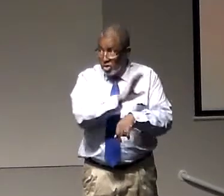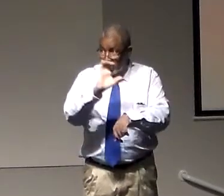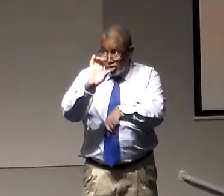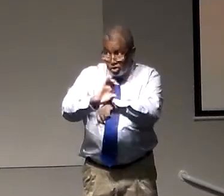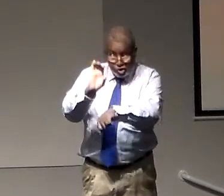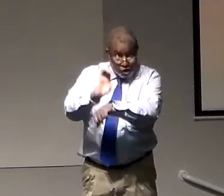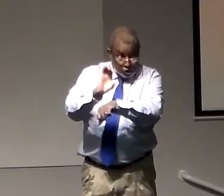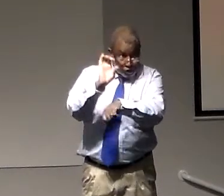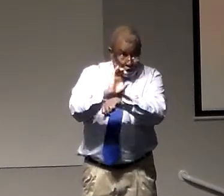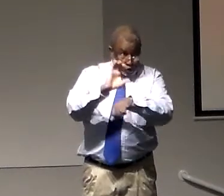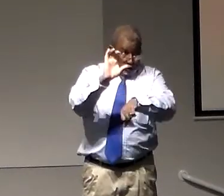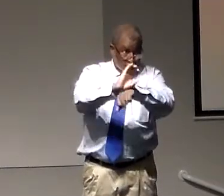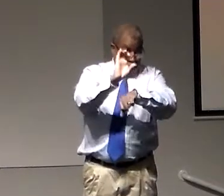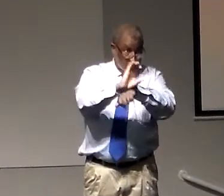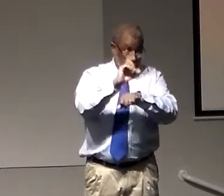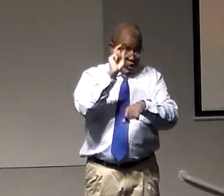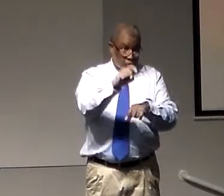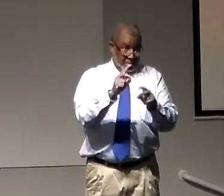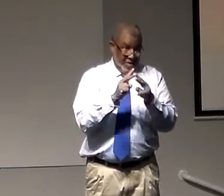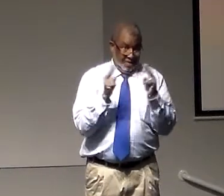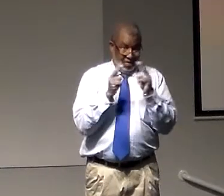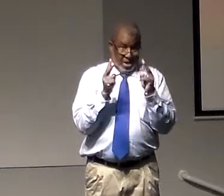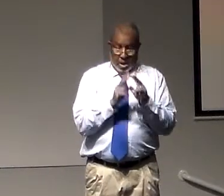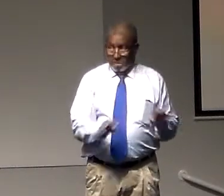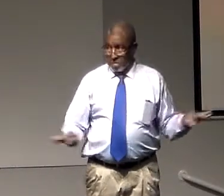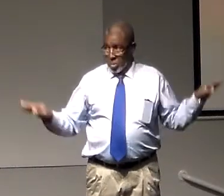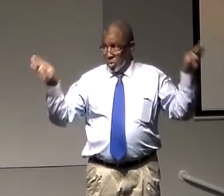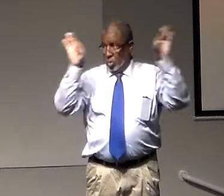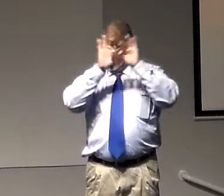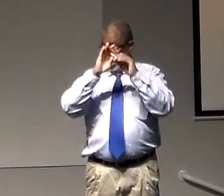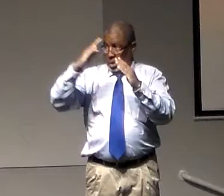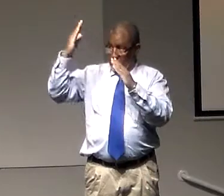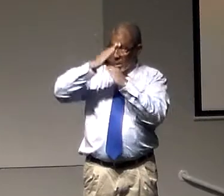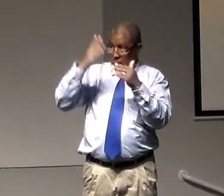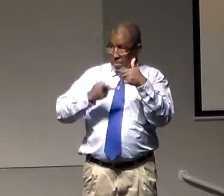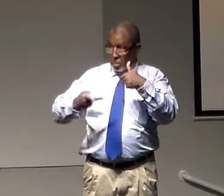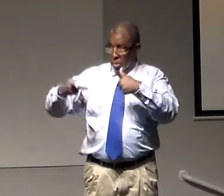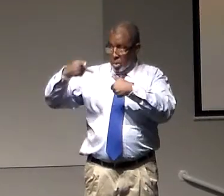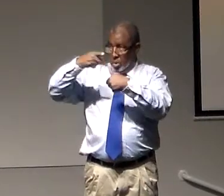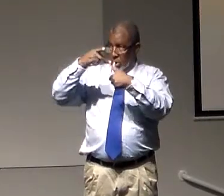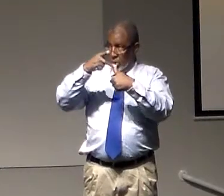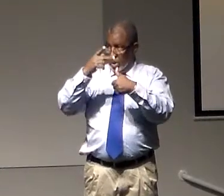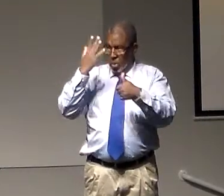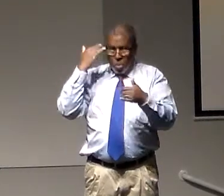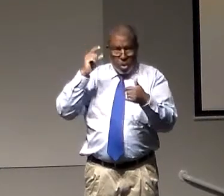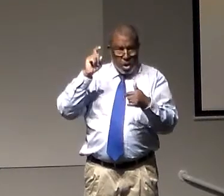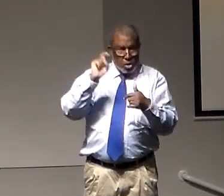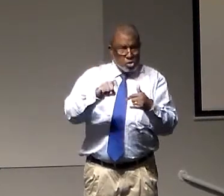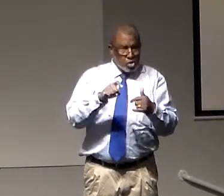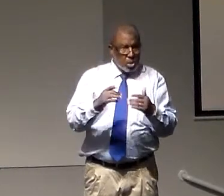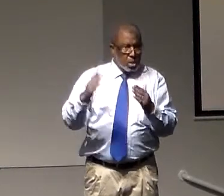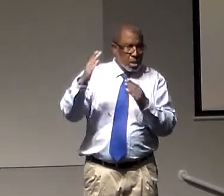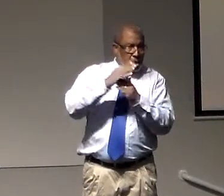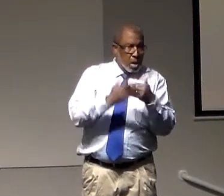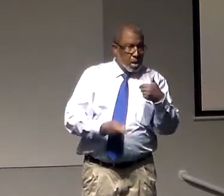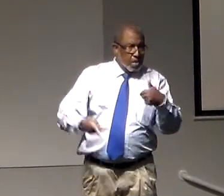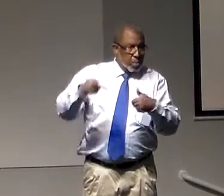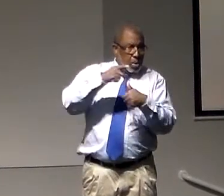job, the church. Church specifically is more important on top. You need to have the top priority. Why should it be on the